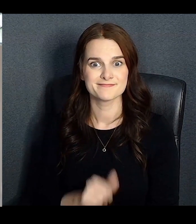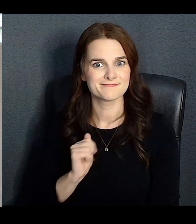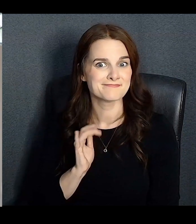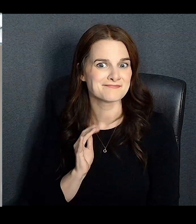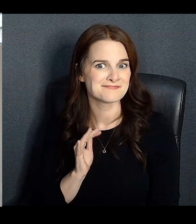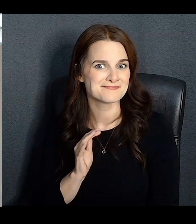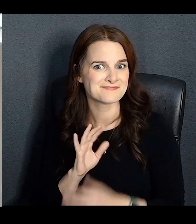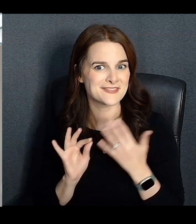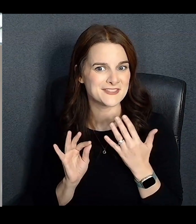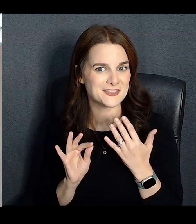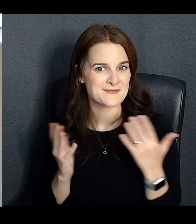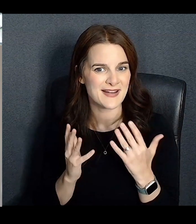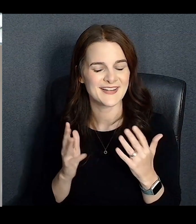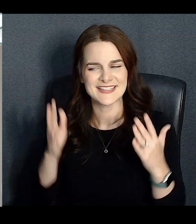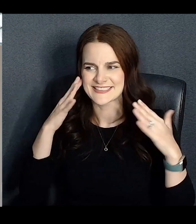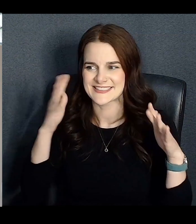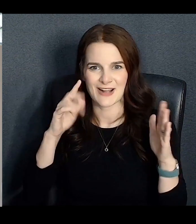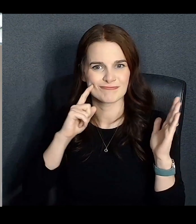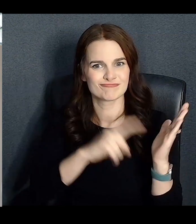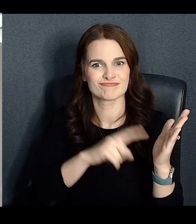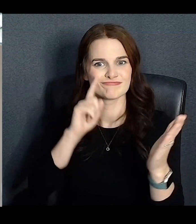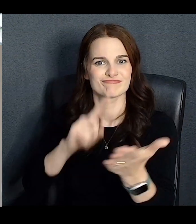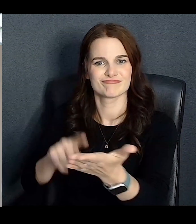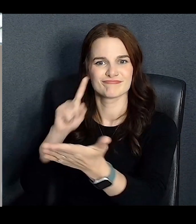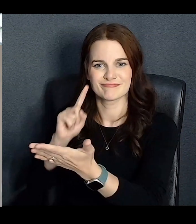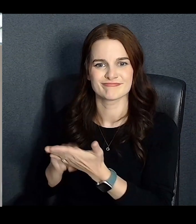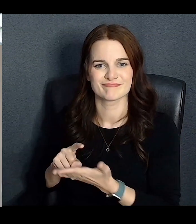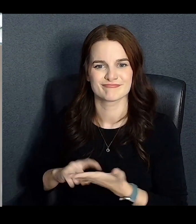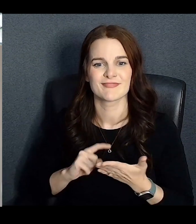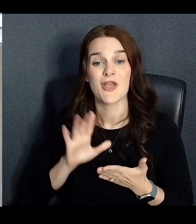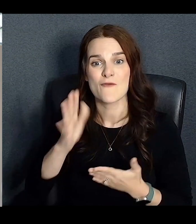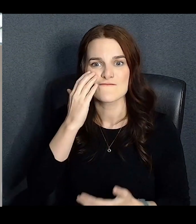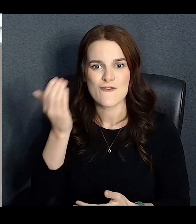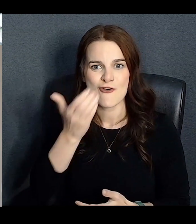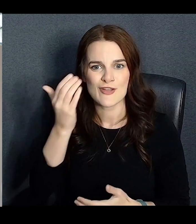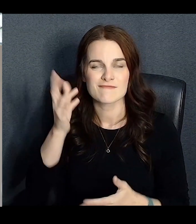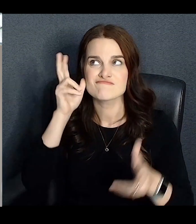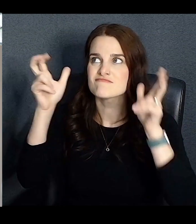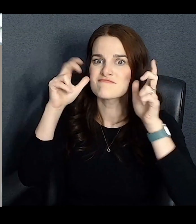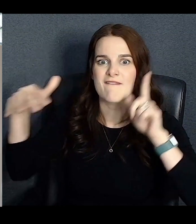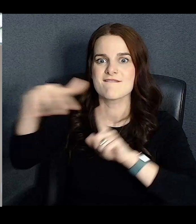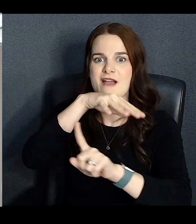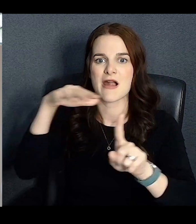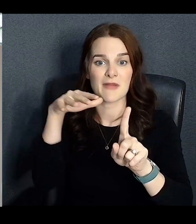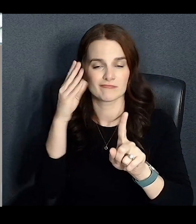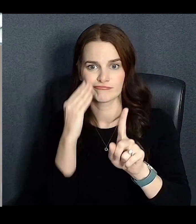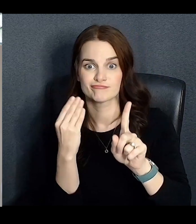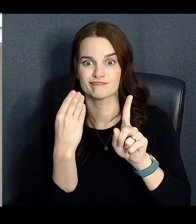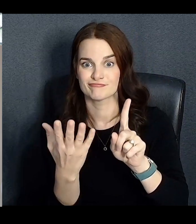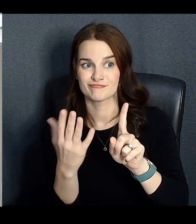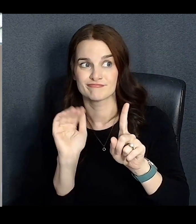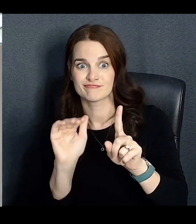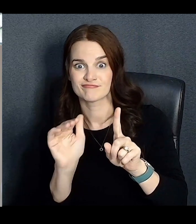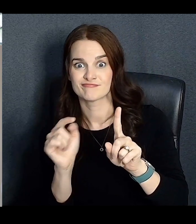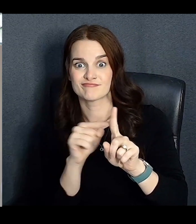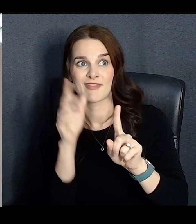Another cool feature that your phone can do is sound recognition. So your phone can listen for certain sounds in the environment and